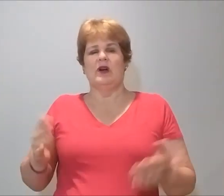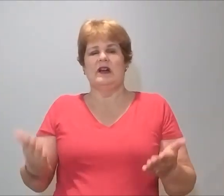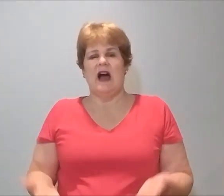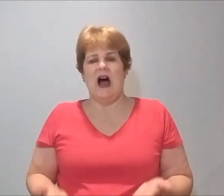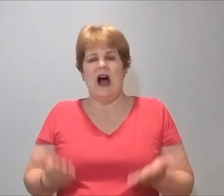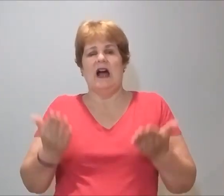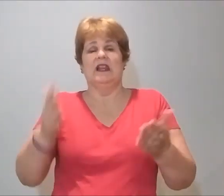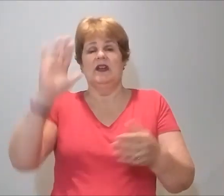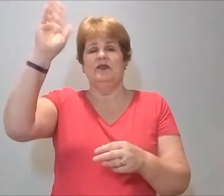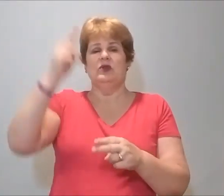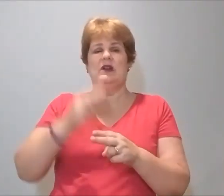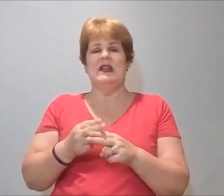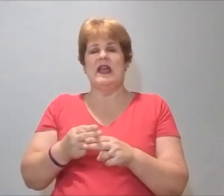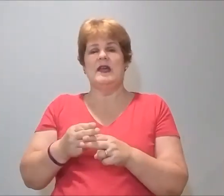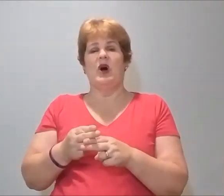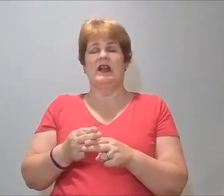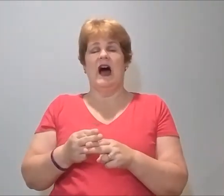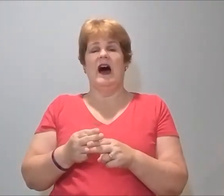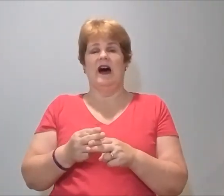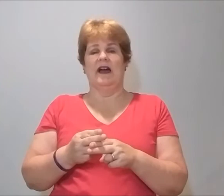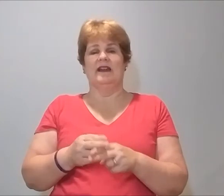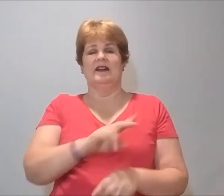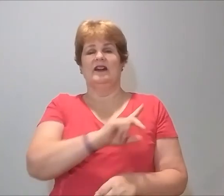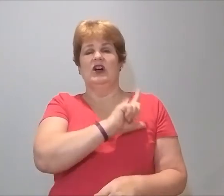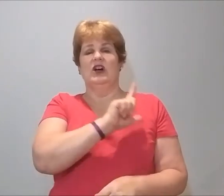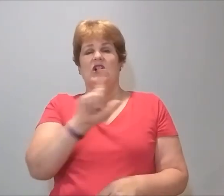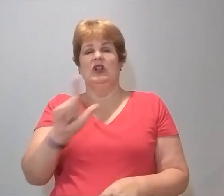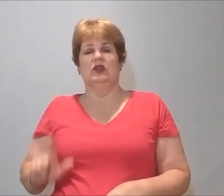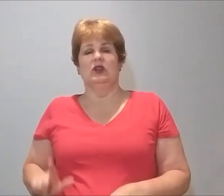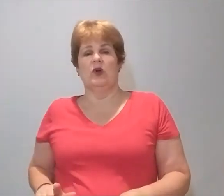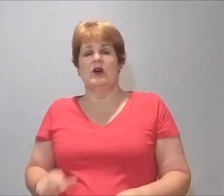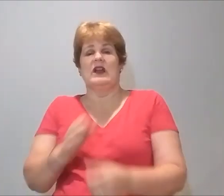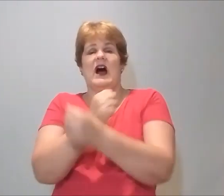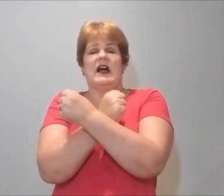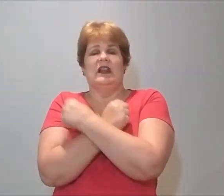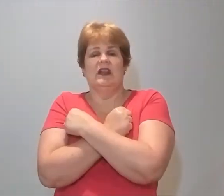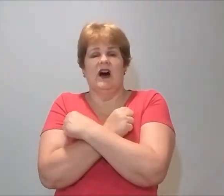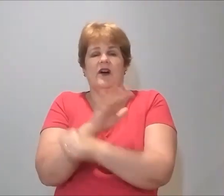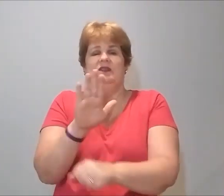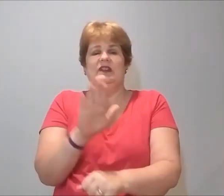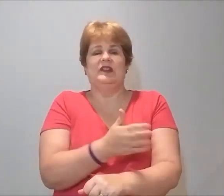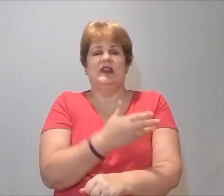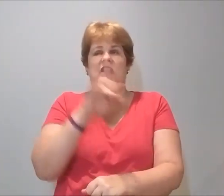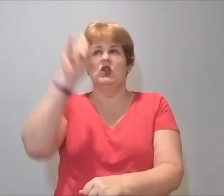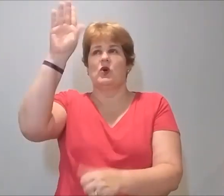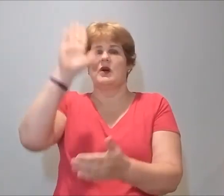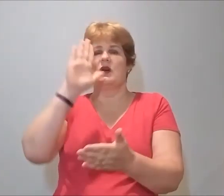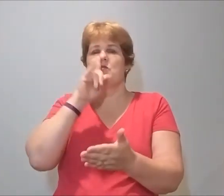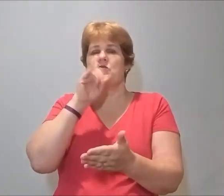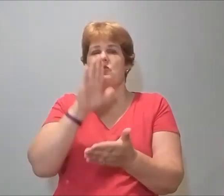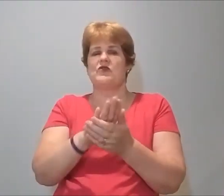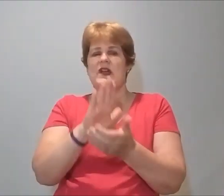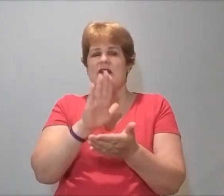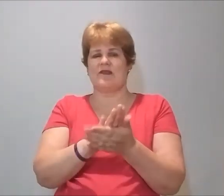Lord, I lift your name on high. Lord, I love to sing your